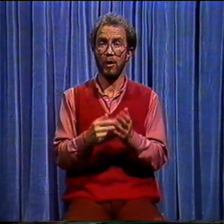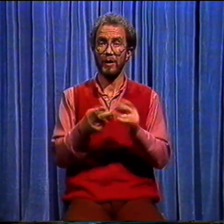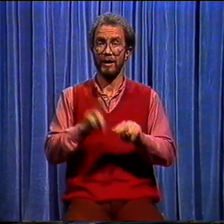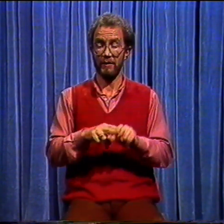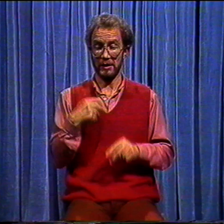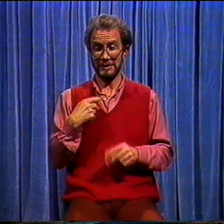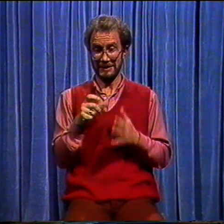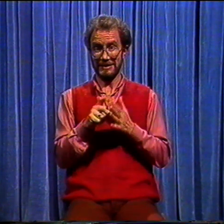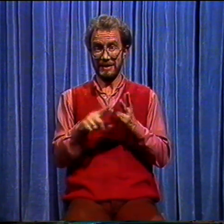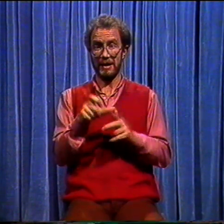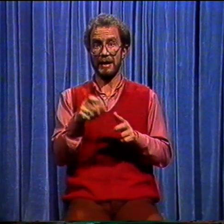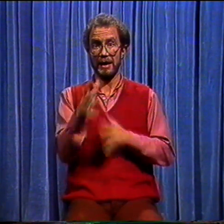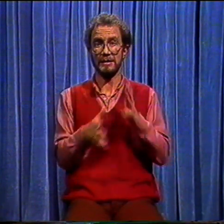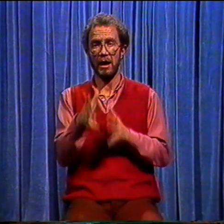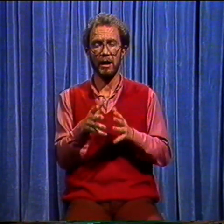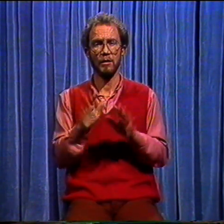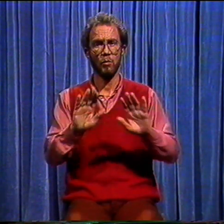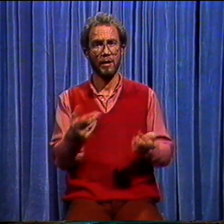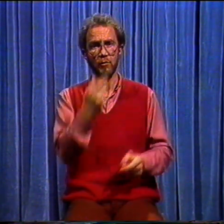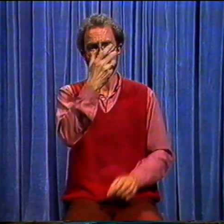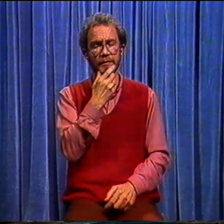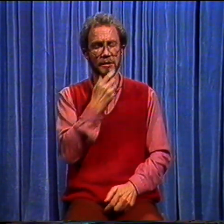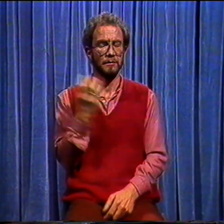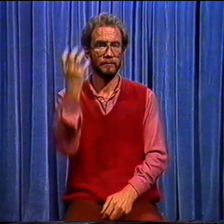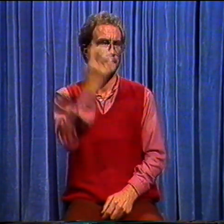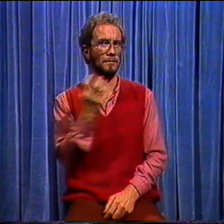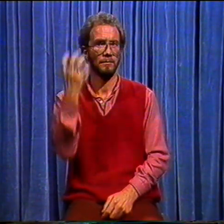Now, if I did that without using the facial expression,